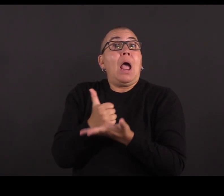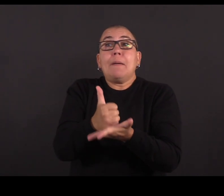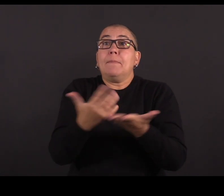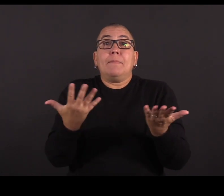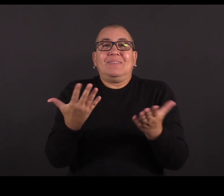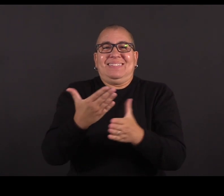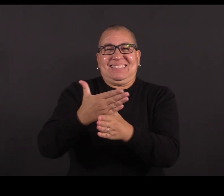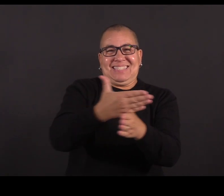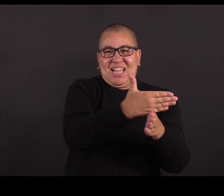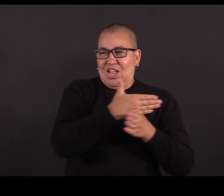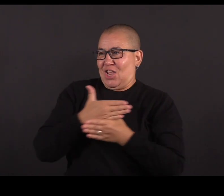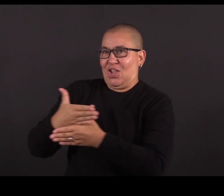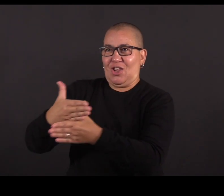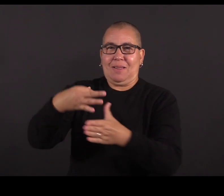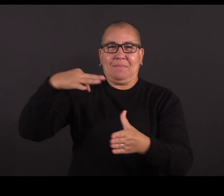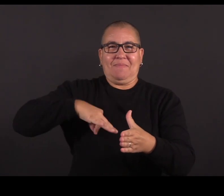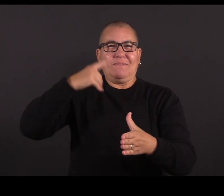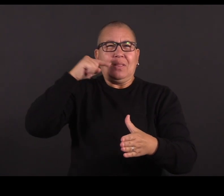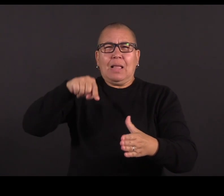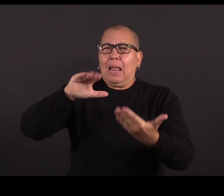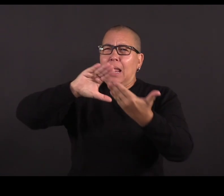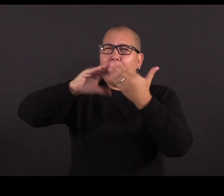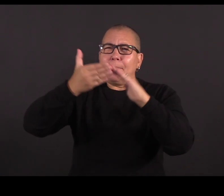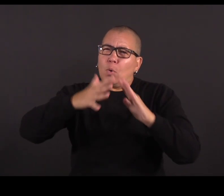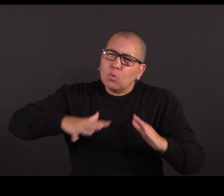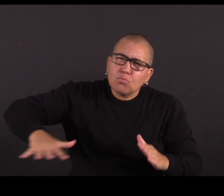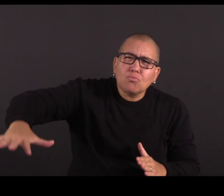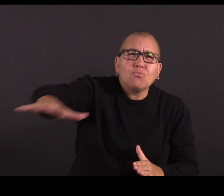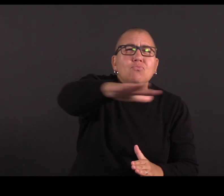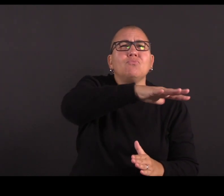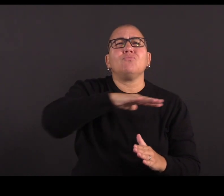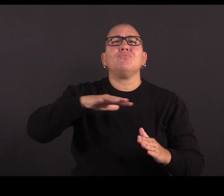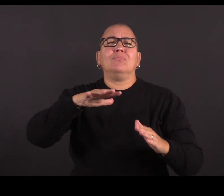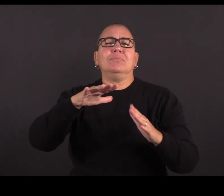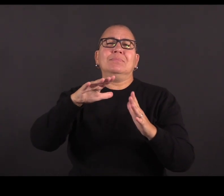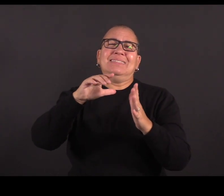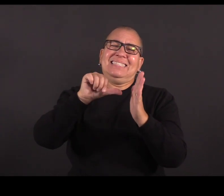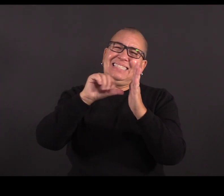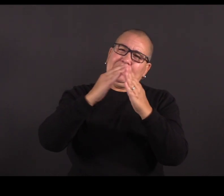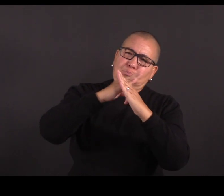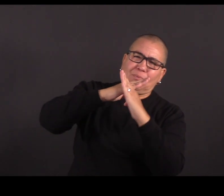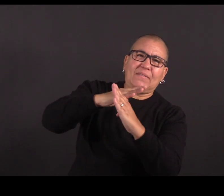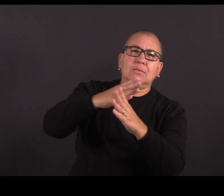in the community and reduce racial and economic segregation.